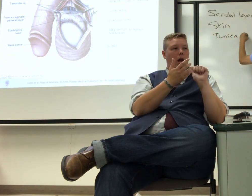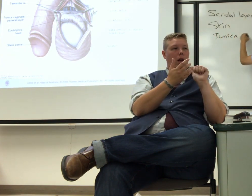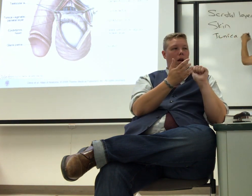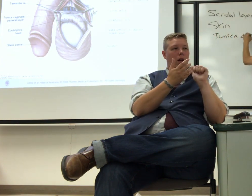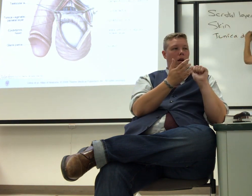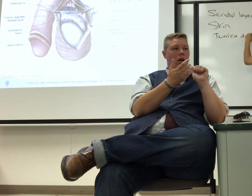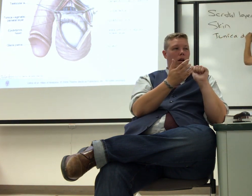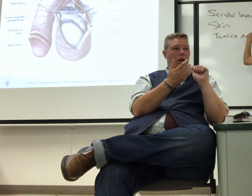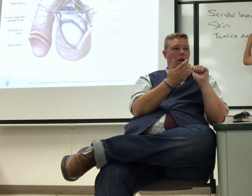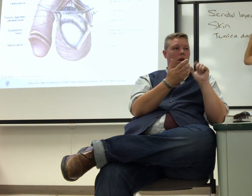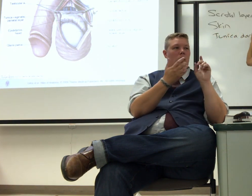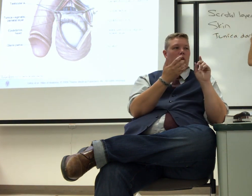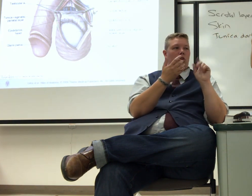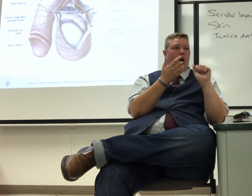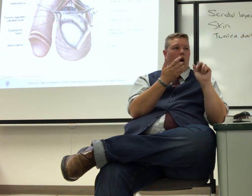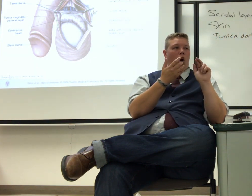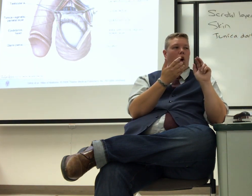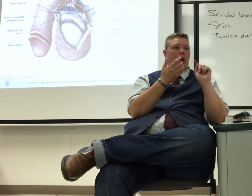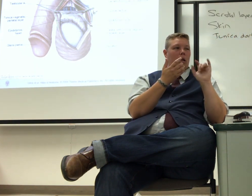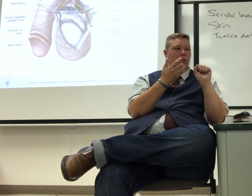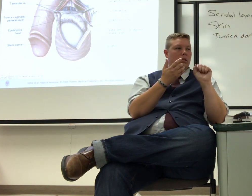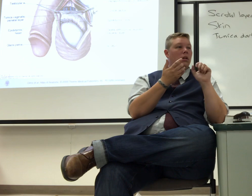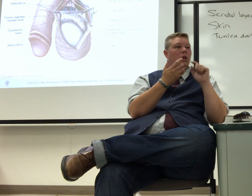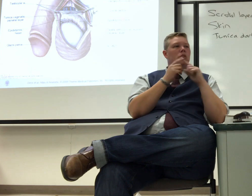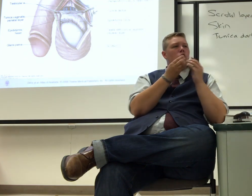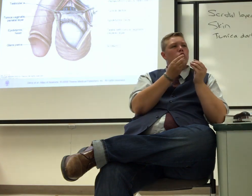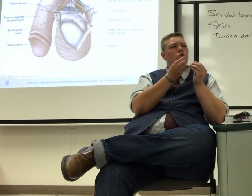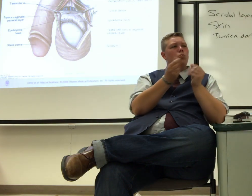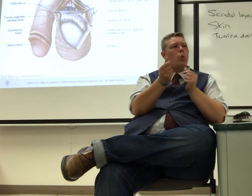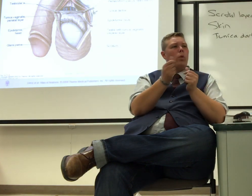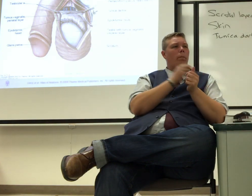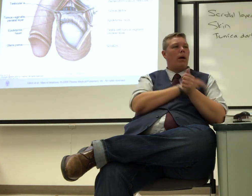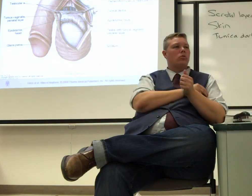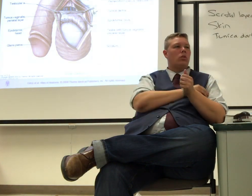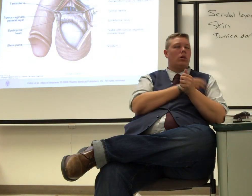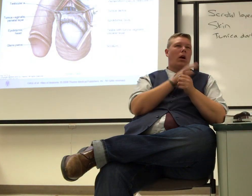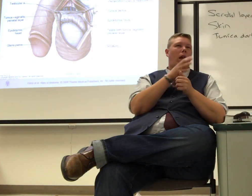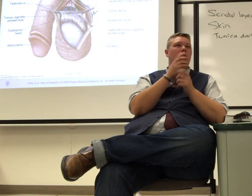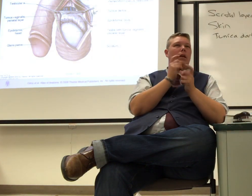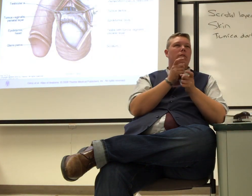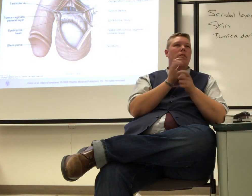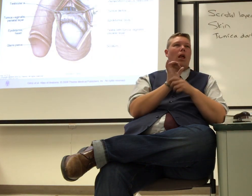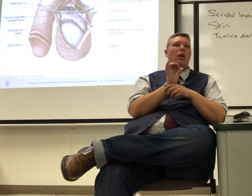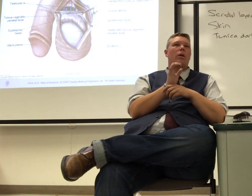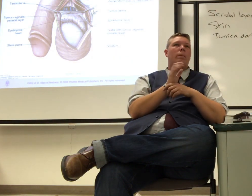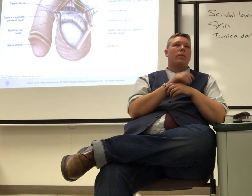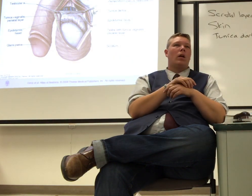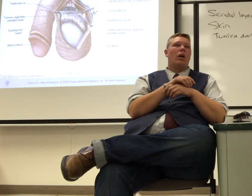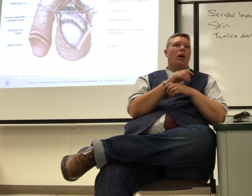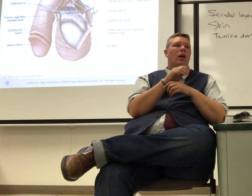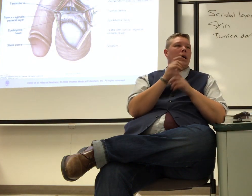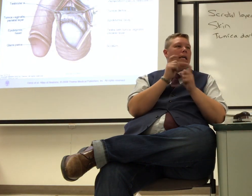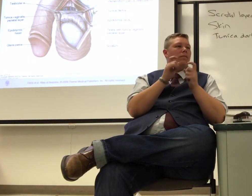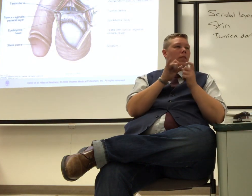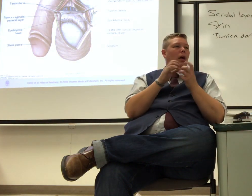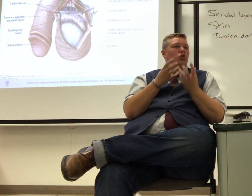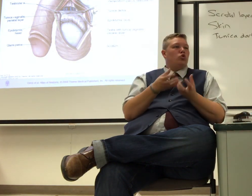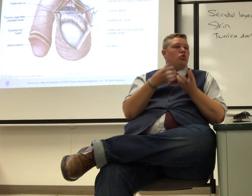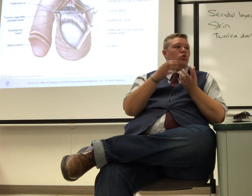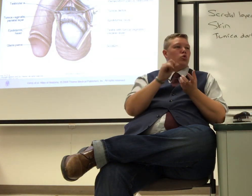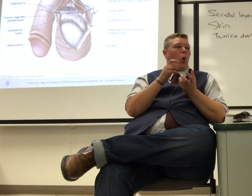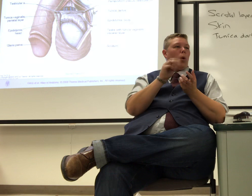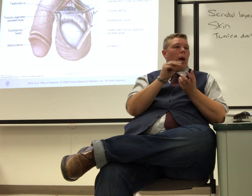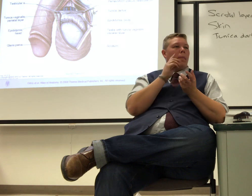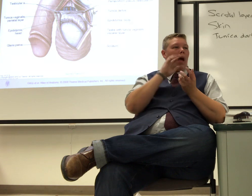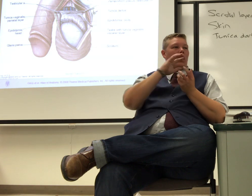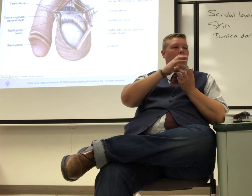Tunica dartus. It's smooth muscle. It kind of gives the scrotum that